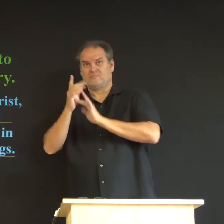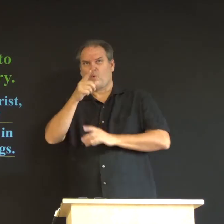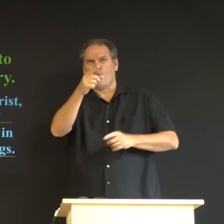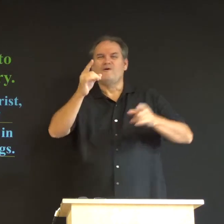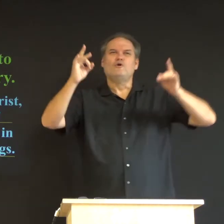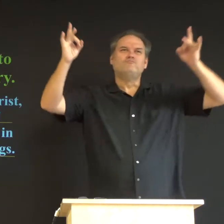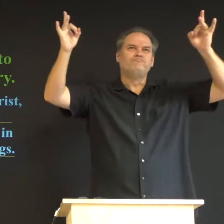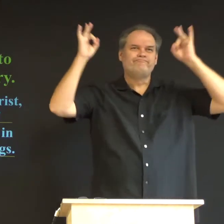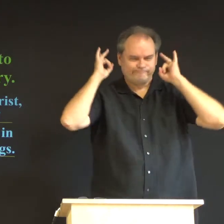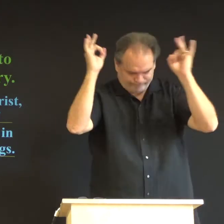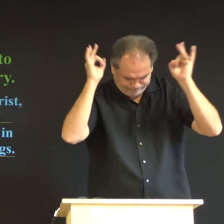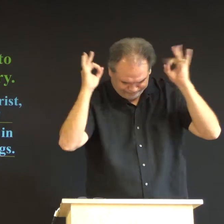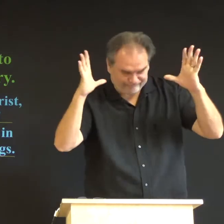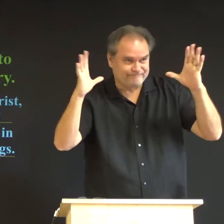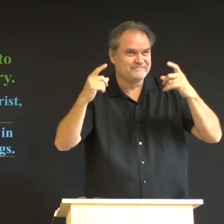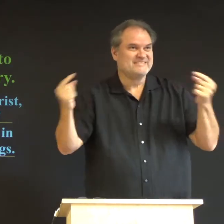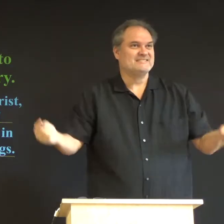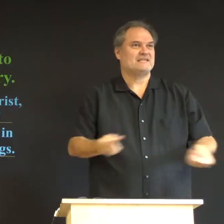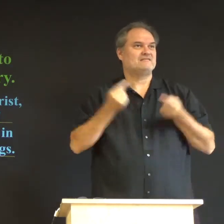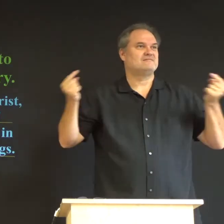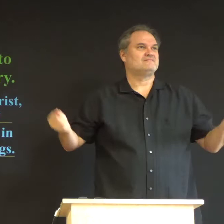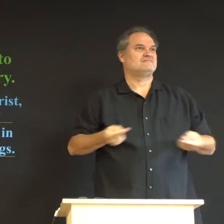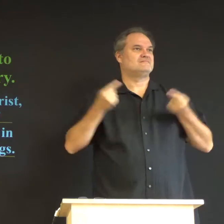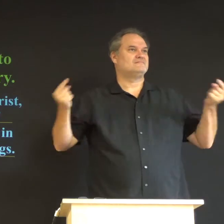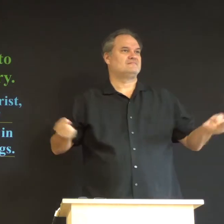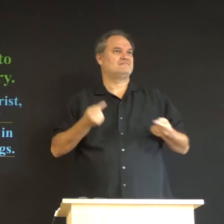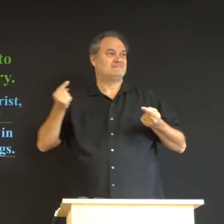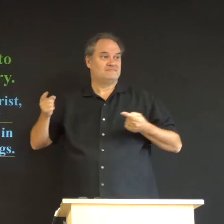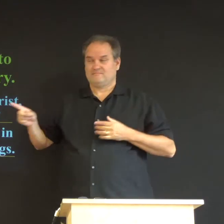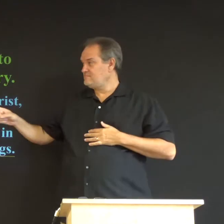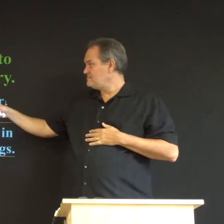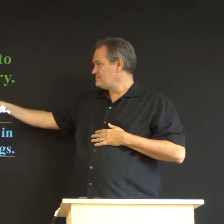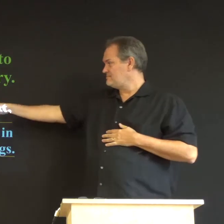Refuse to come to the King of Kings. Unpardonable sin.